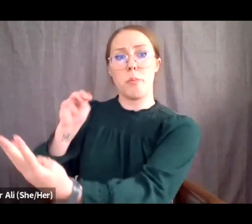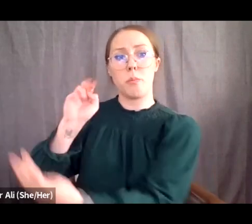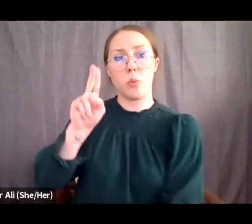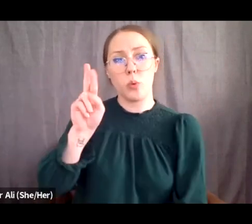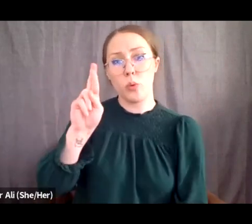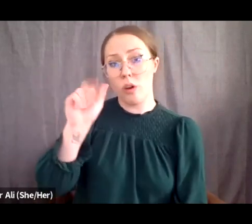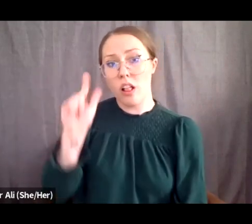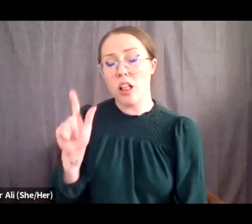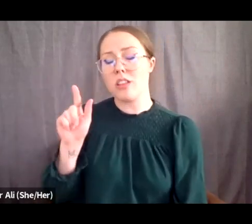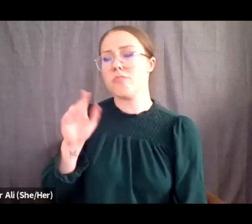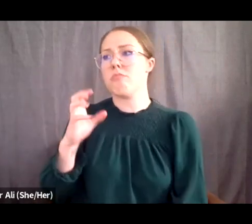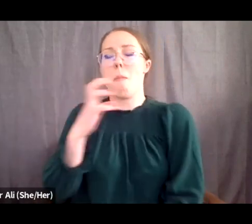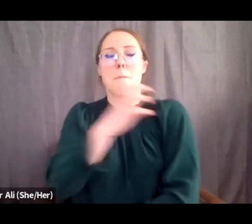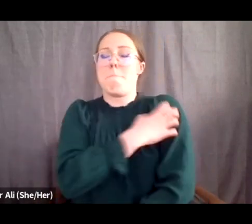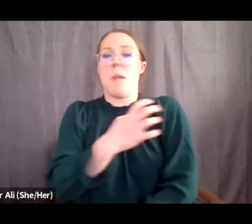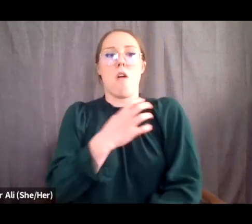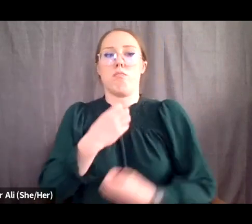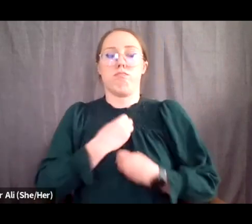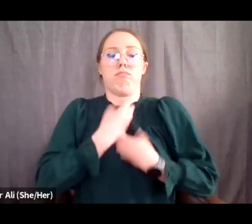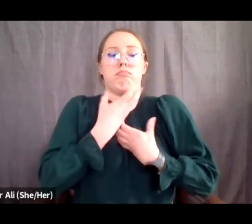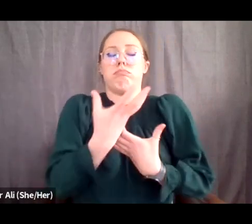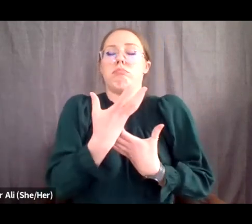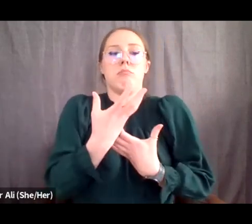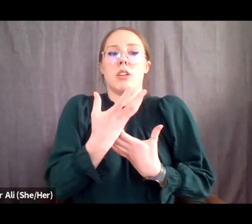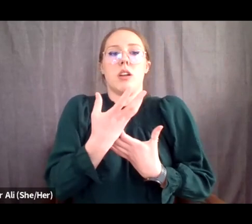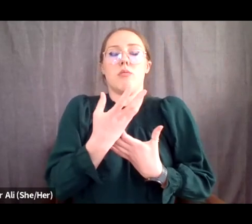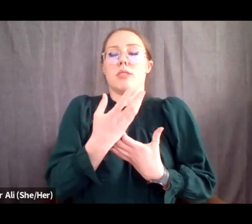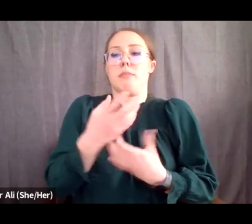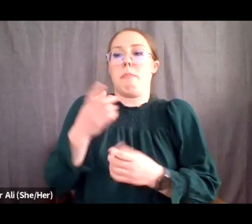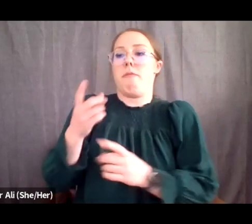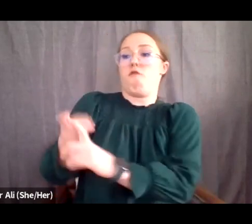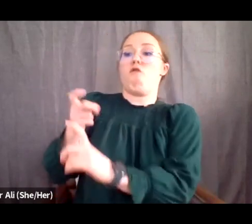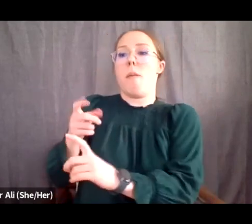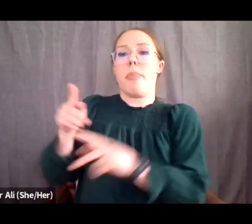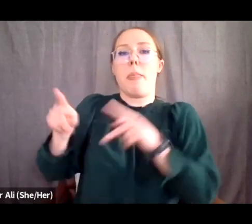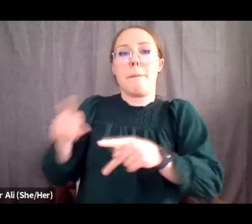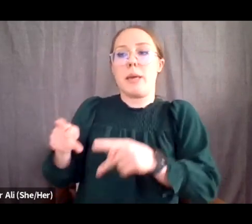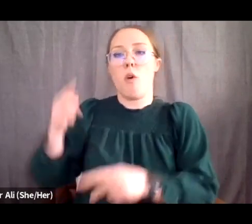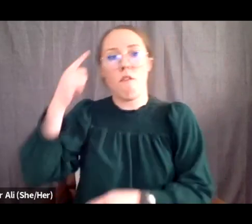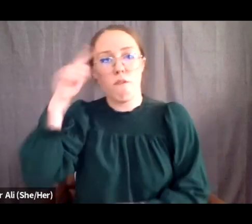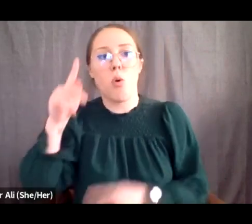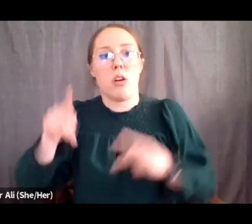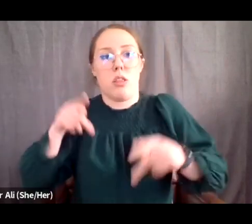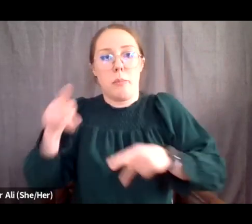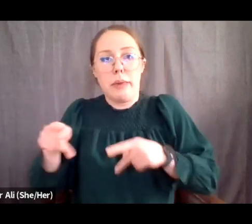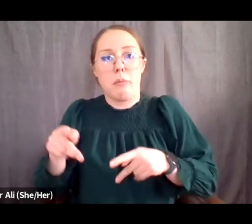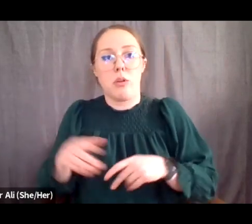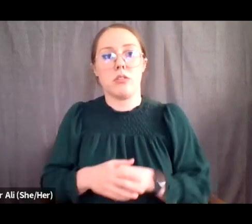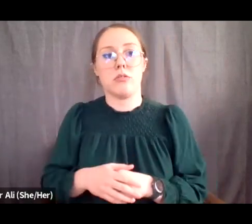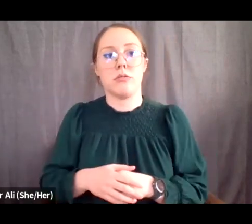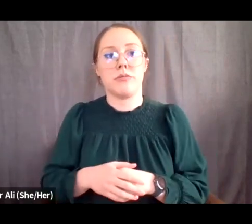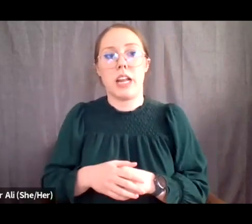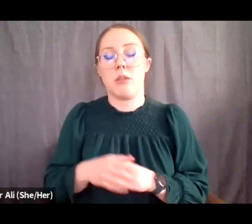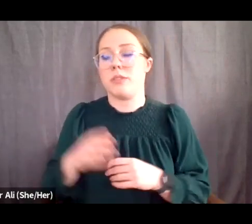produced because it was truly of the people, by the people, and for the people. And it was forged in a